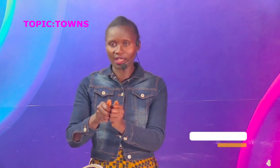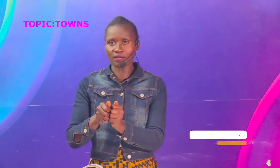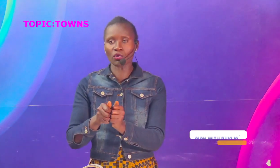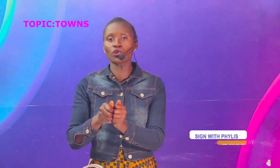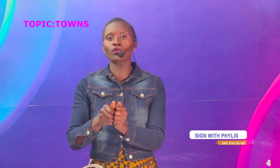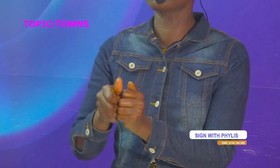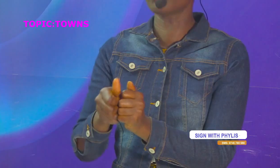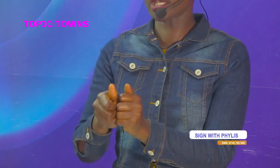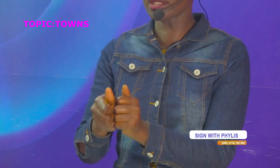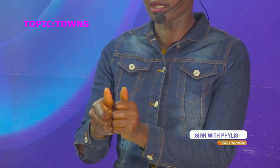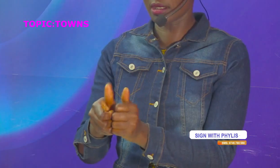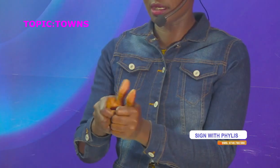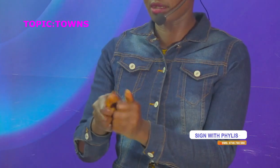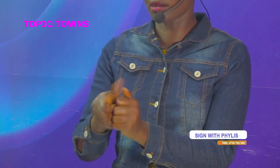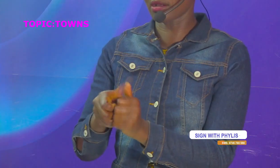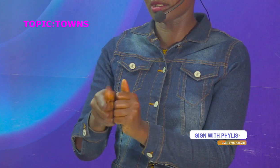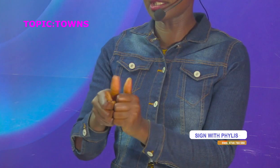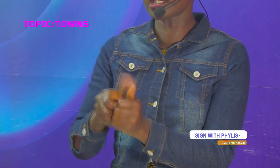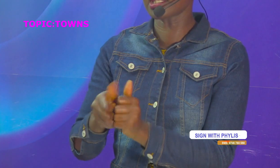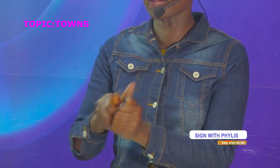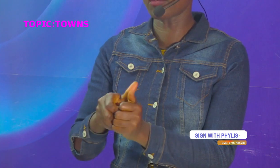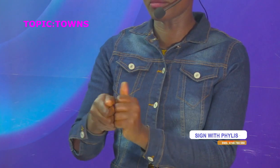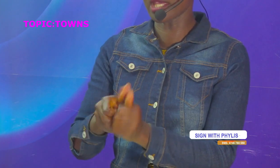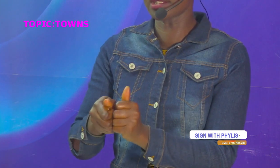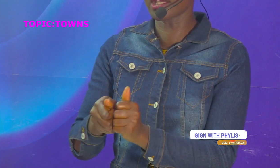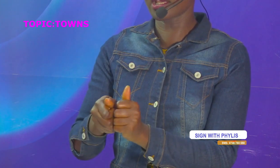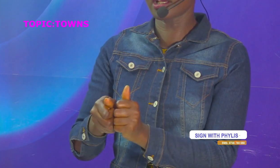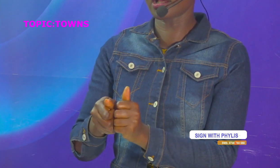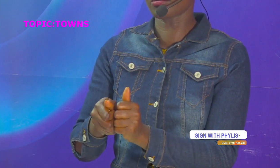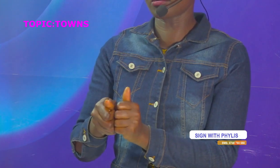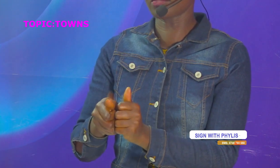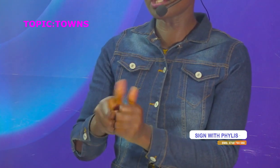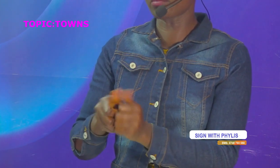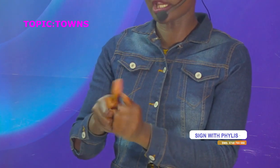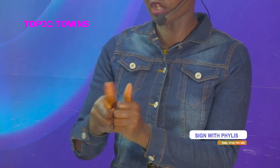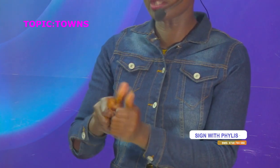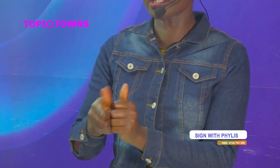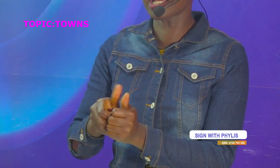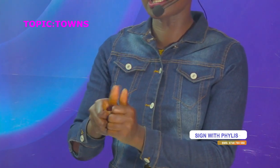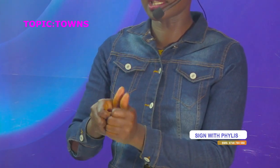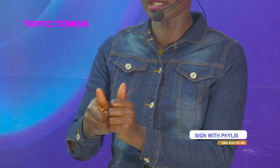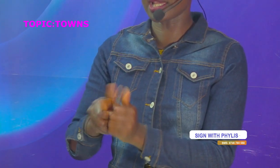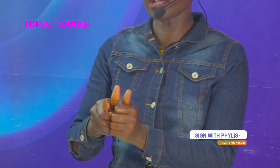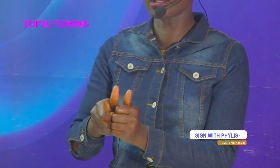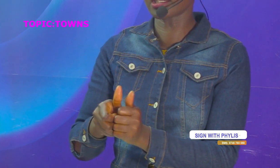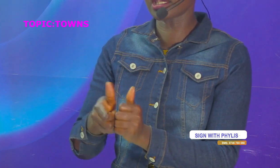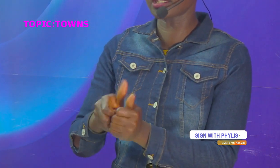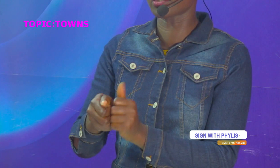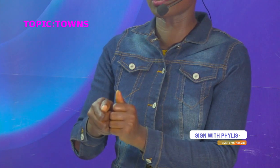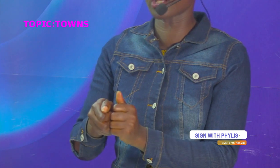of maize, this is the sign for maize. Maize plantations done Kitale, and that is Trans Nzoia County.